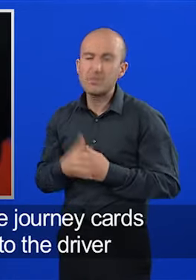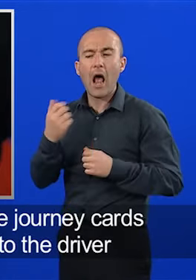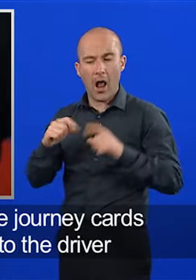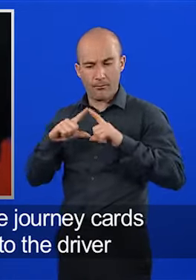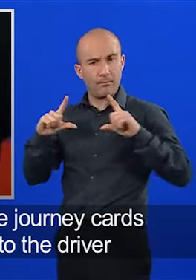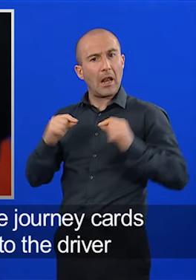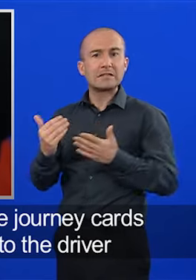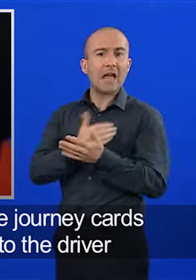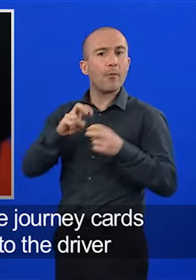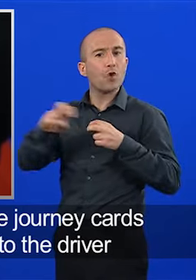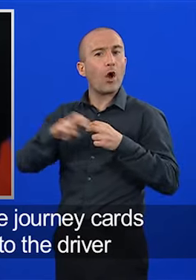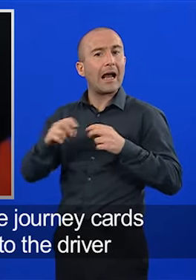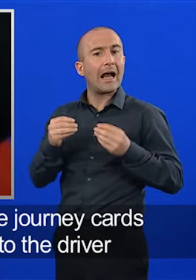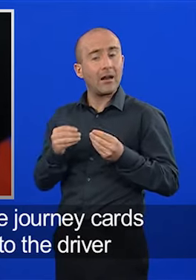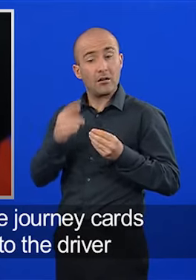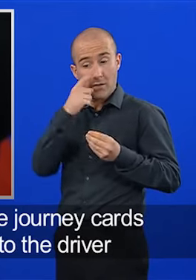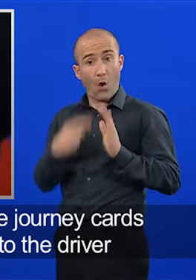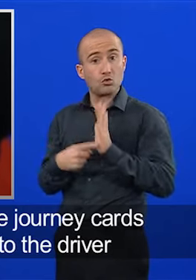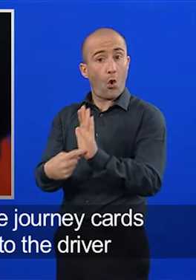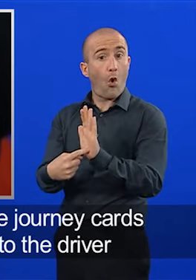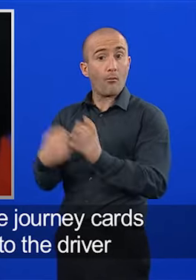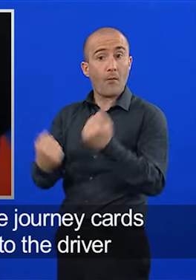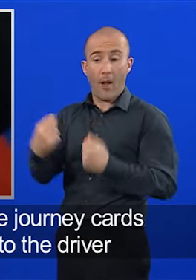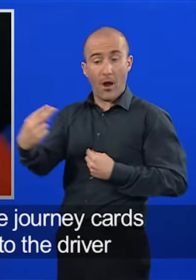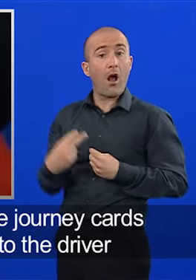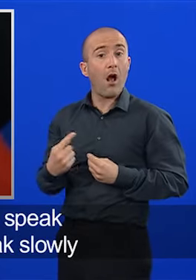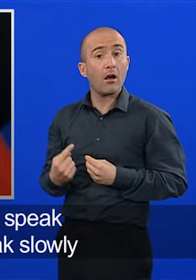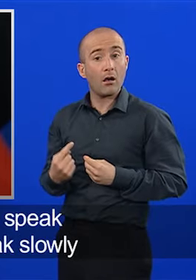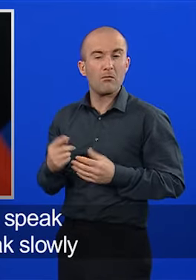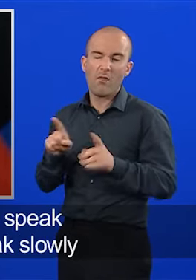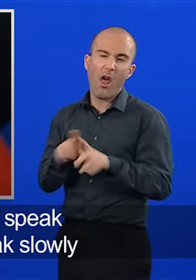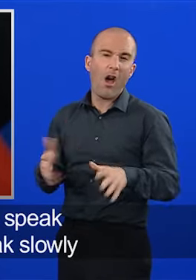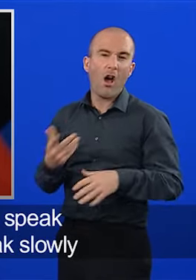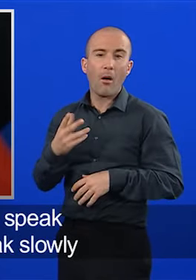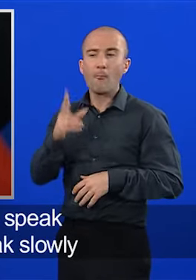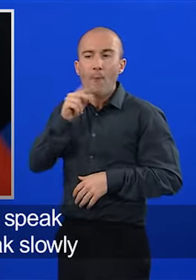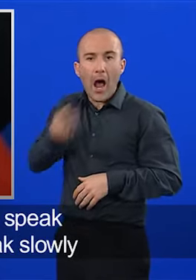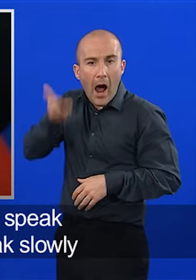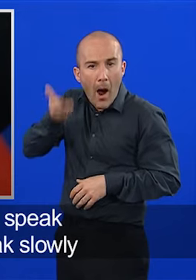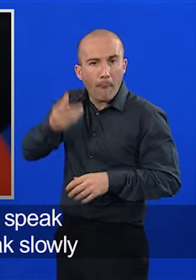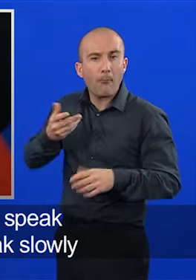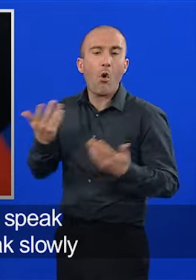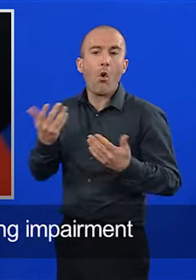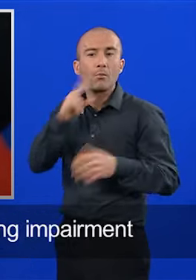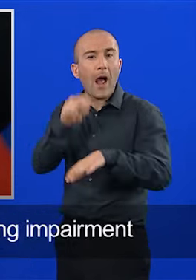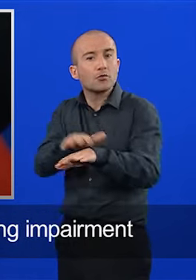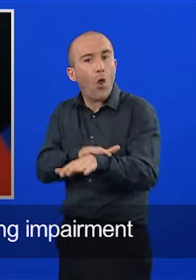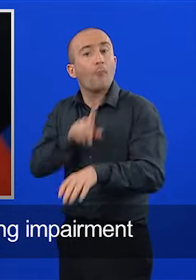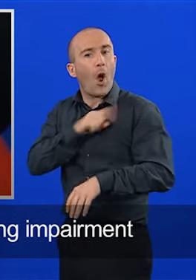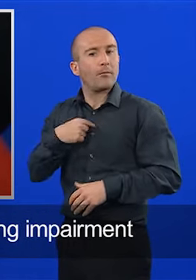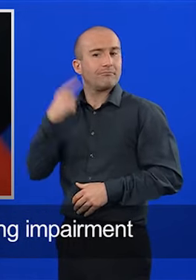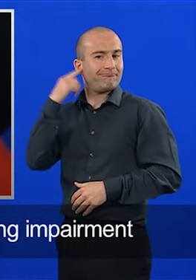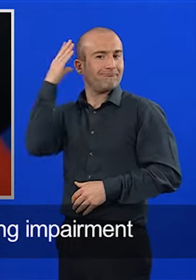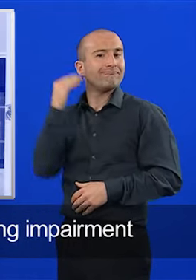have these safe journey cards, which you can show to the driver and say, please speak up or please speak slowly because I have a